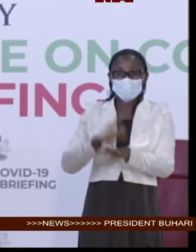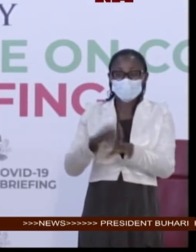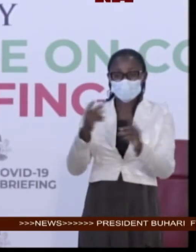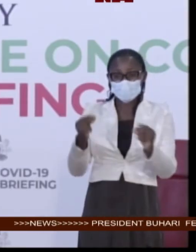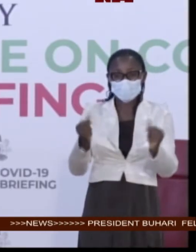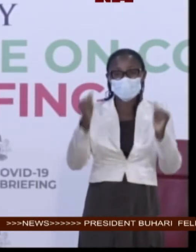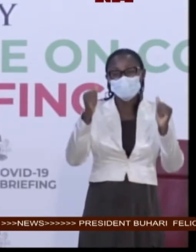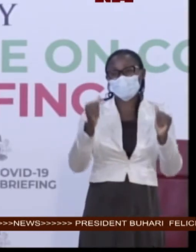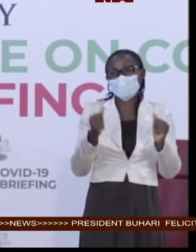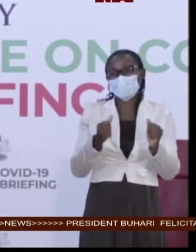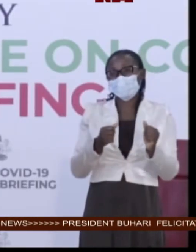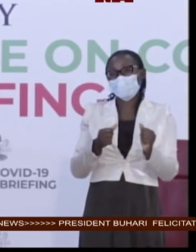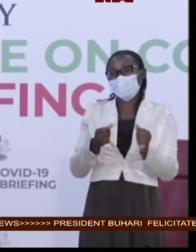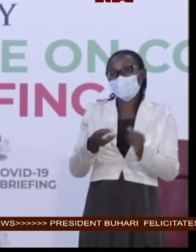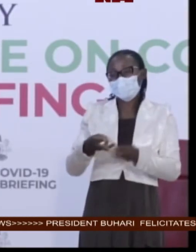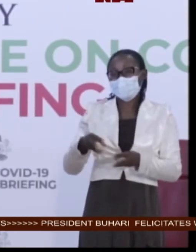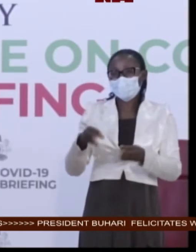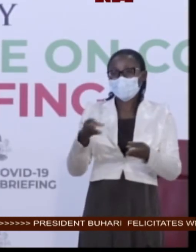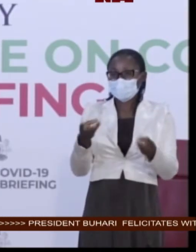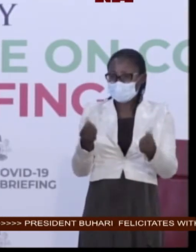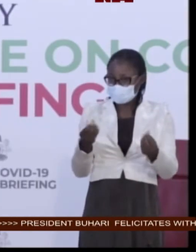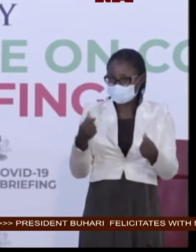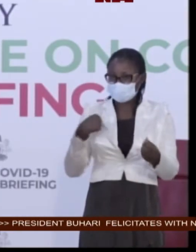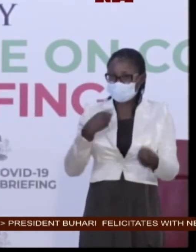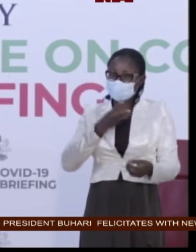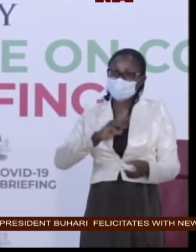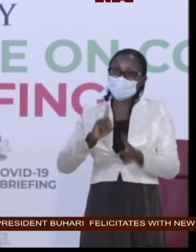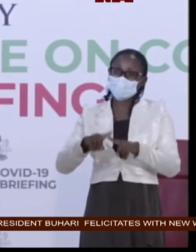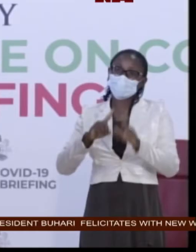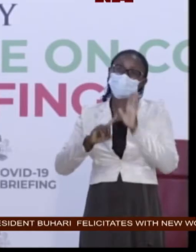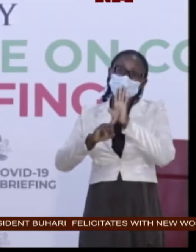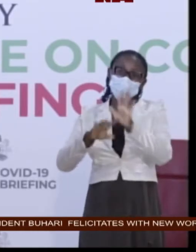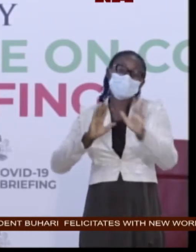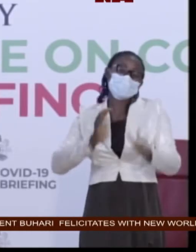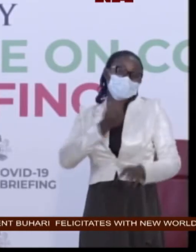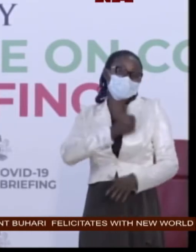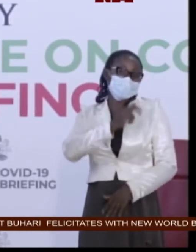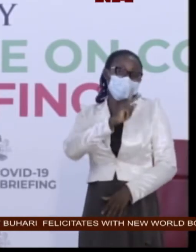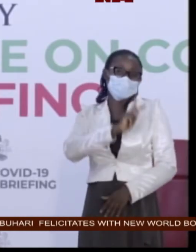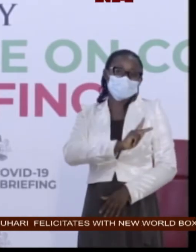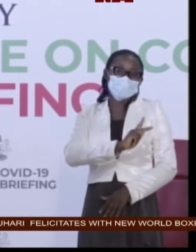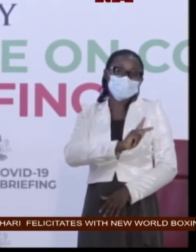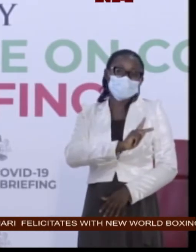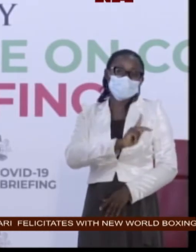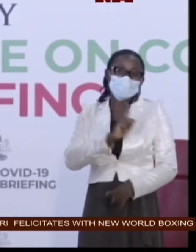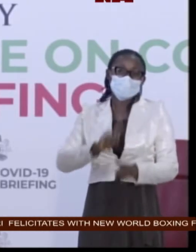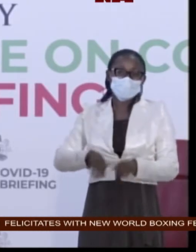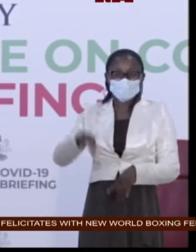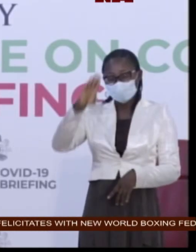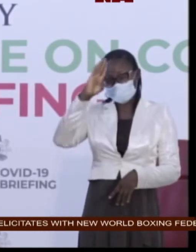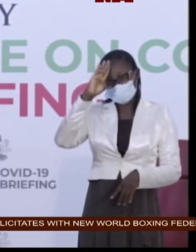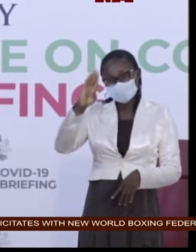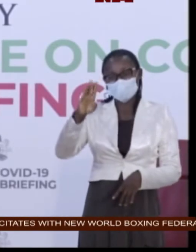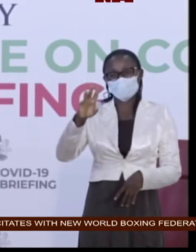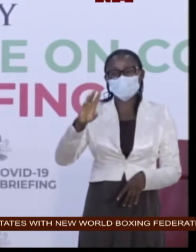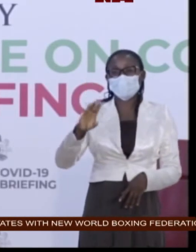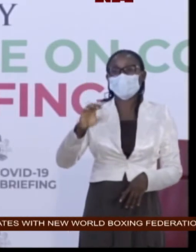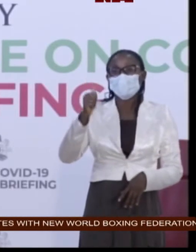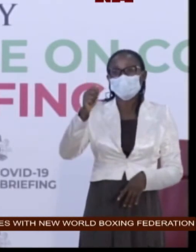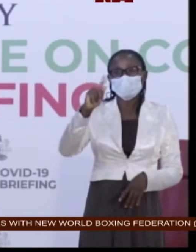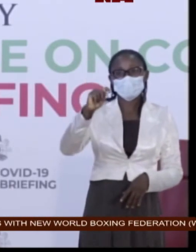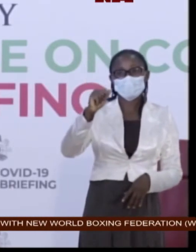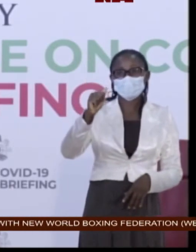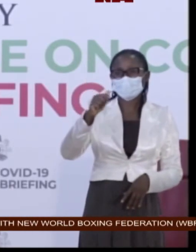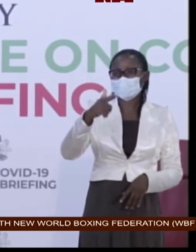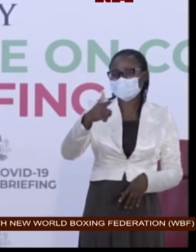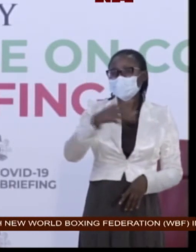immediate measures, we wish to express our appreciation to Mr. Raj Gupta and the